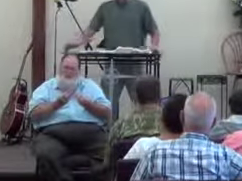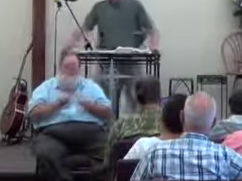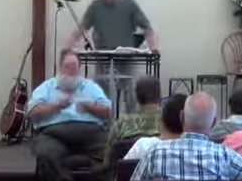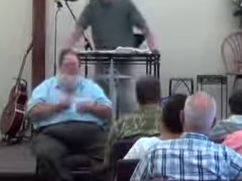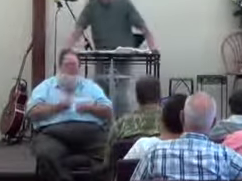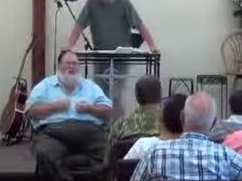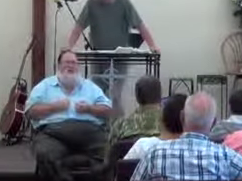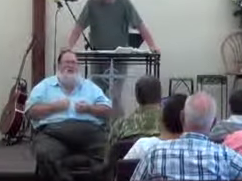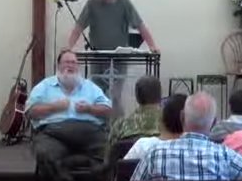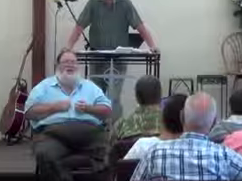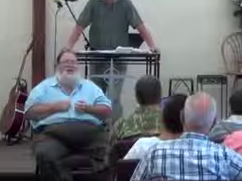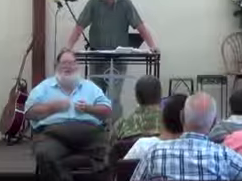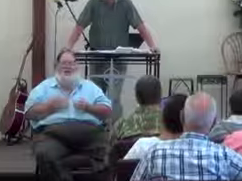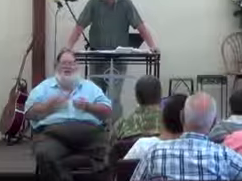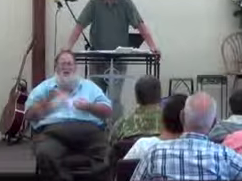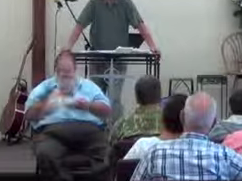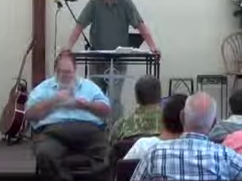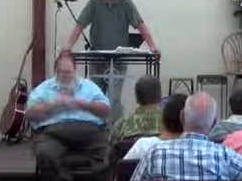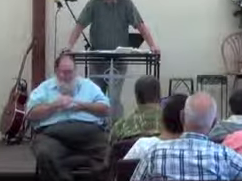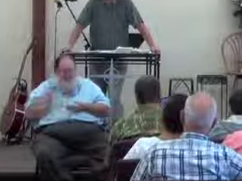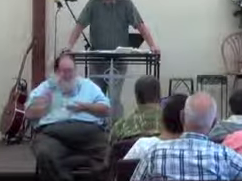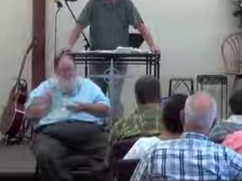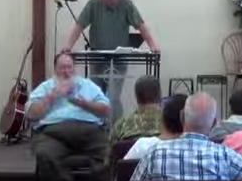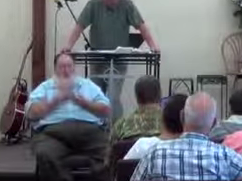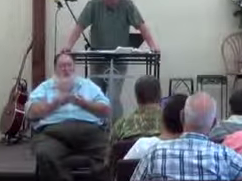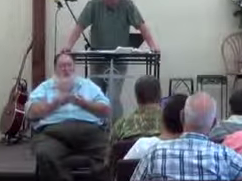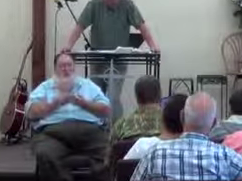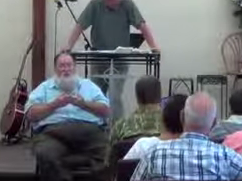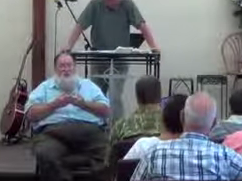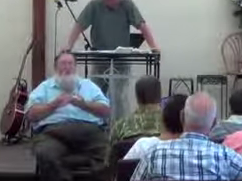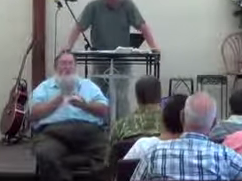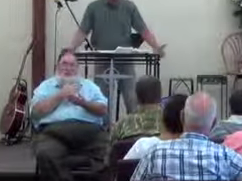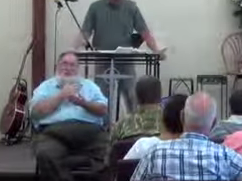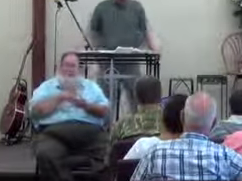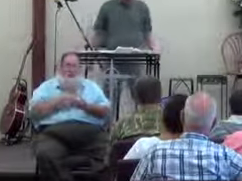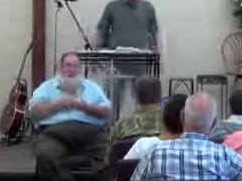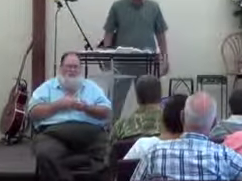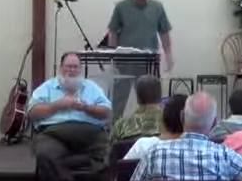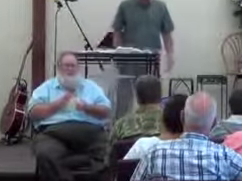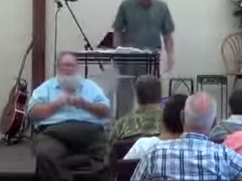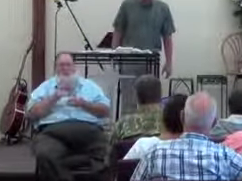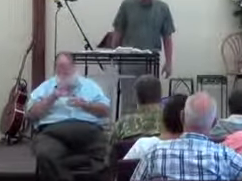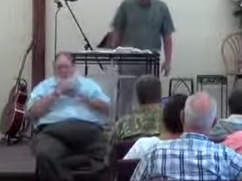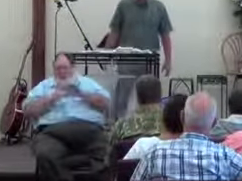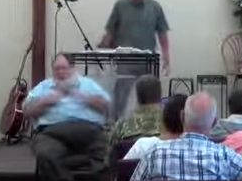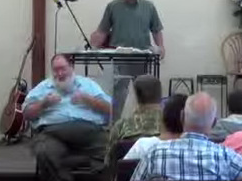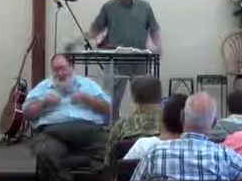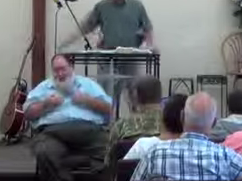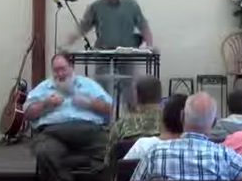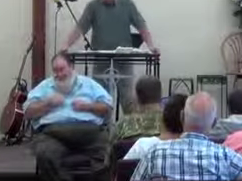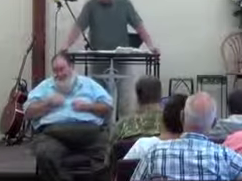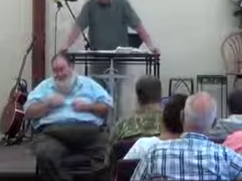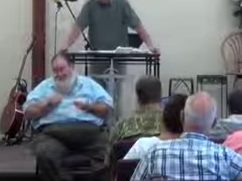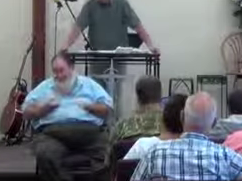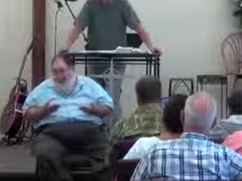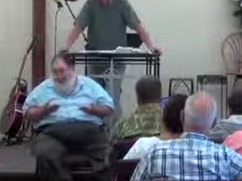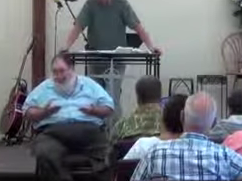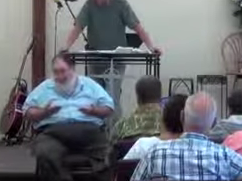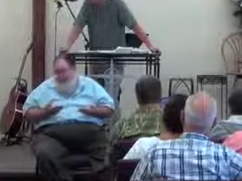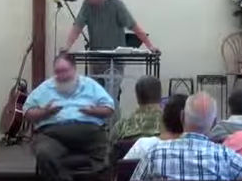songs. I deserve, you're blessed to have me here. Because that, if we come in with that attitude and we forget forget